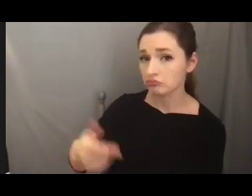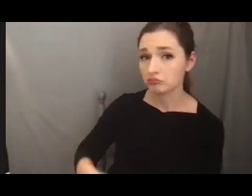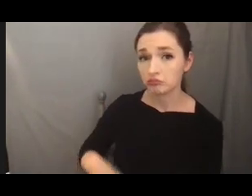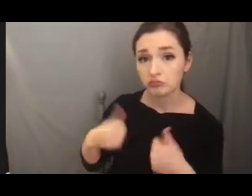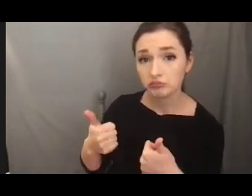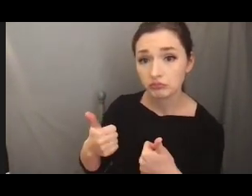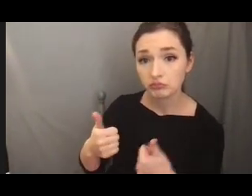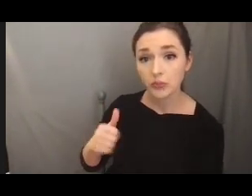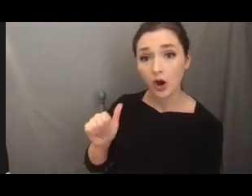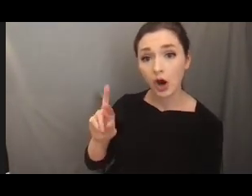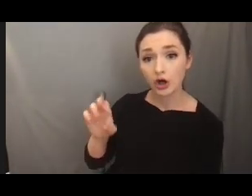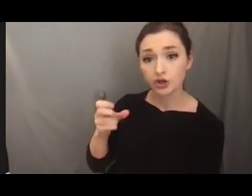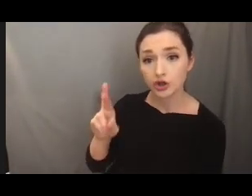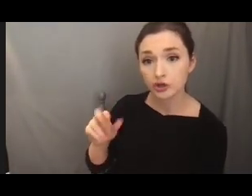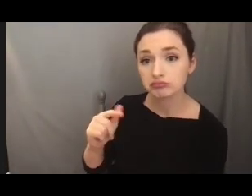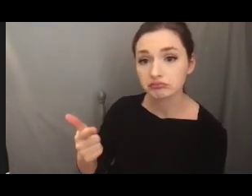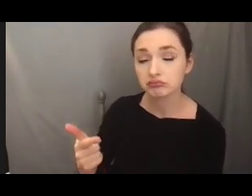All right, we'll try somebody else.